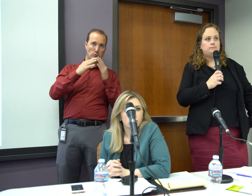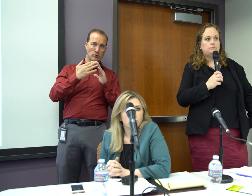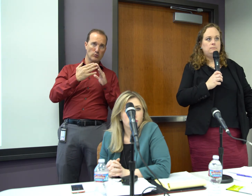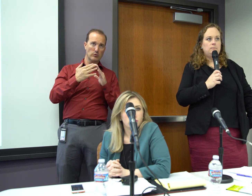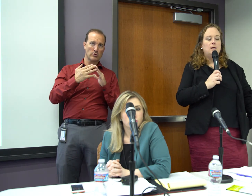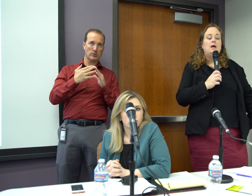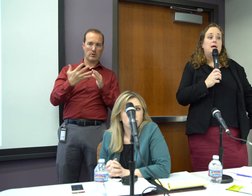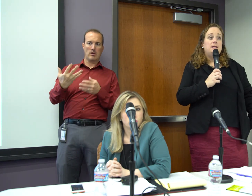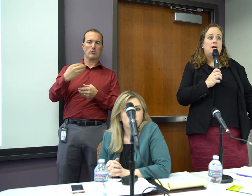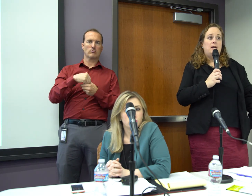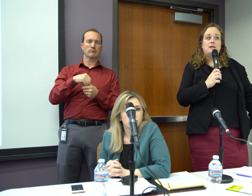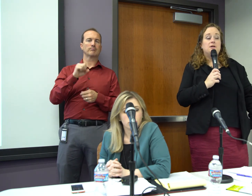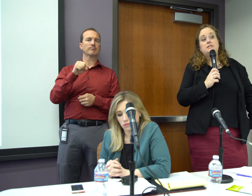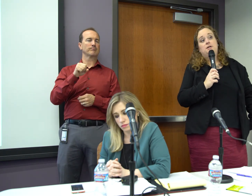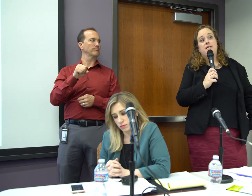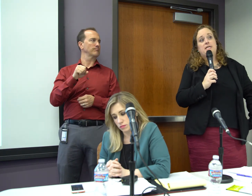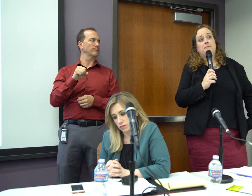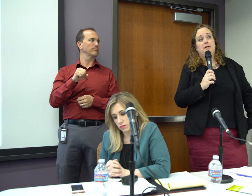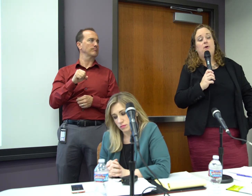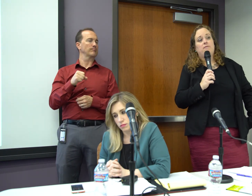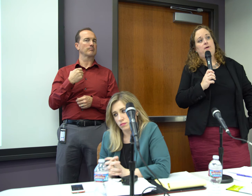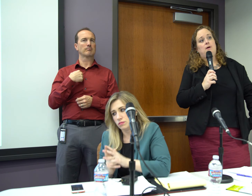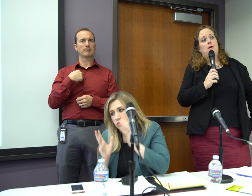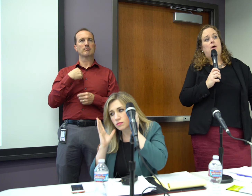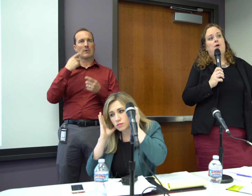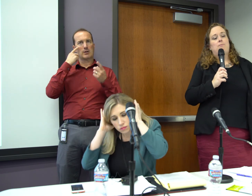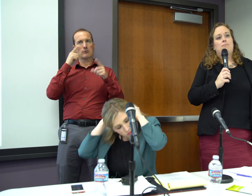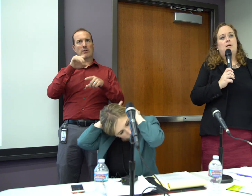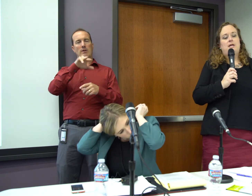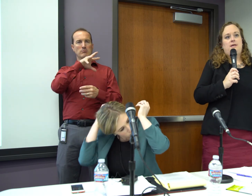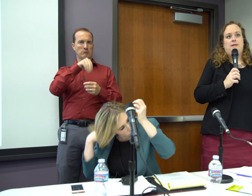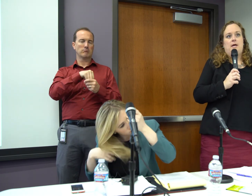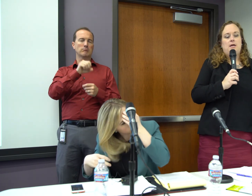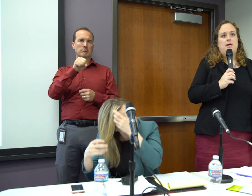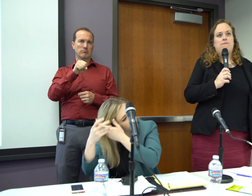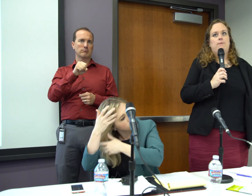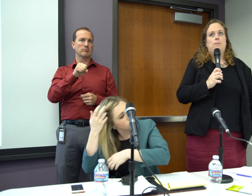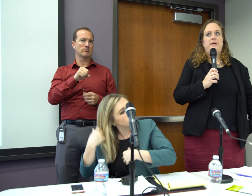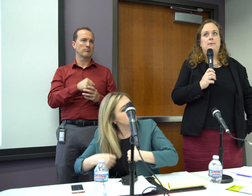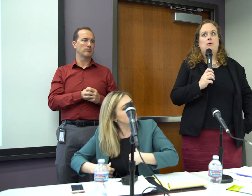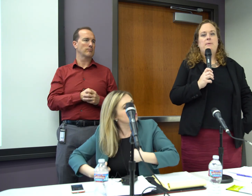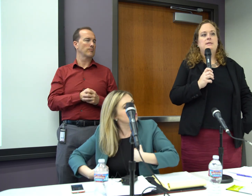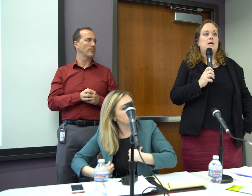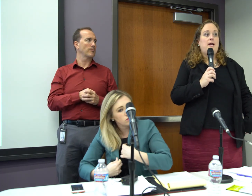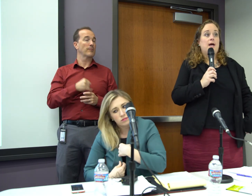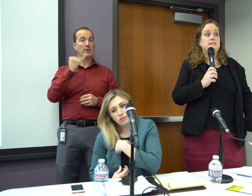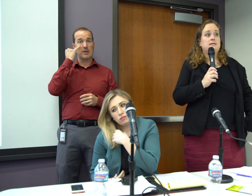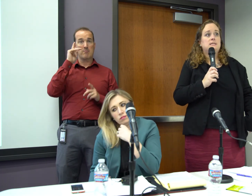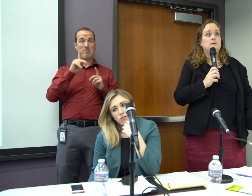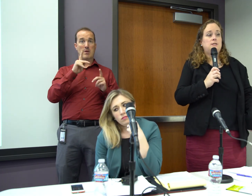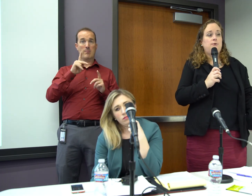this inclusion. And I don't disagree that that's a big part of it. And I think that if people are being